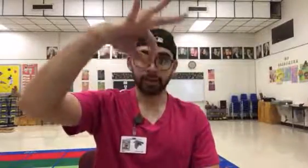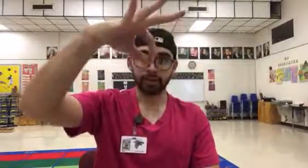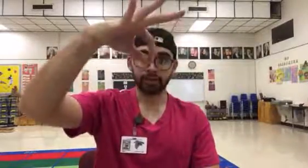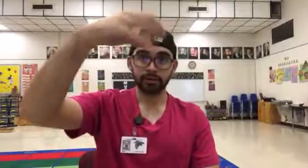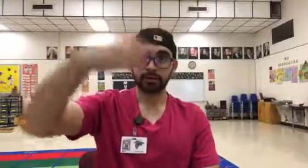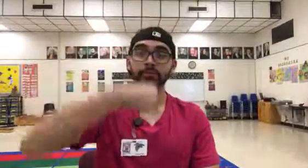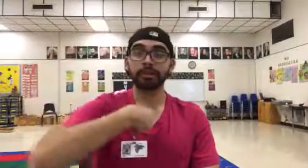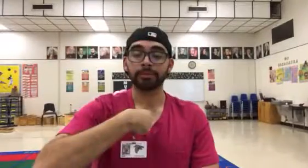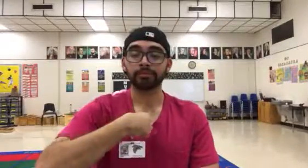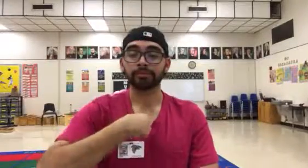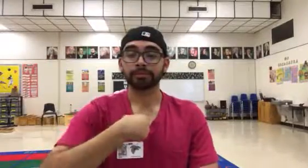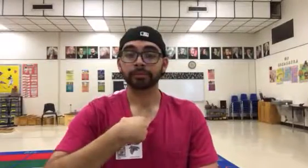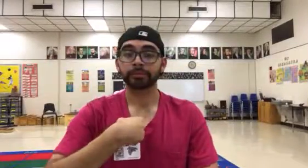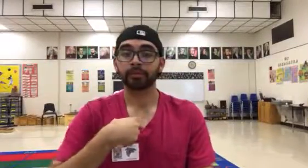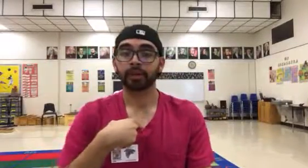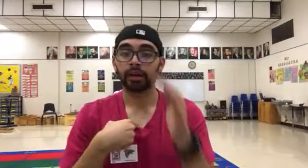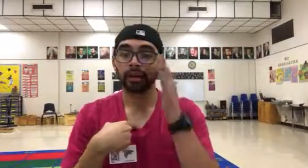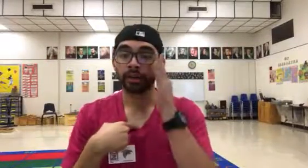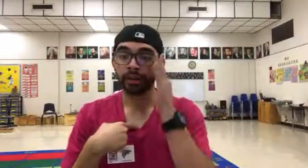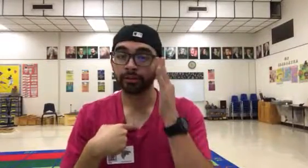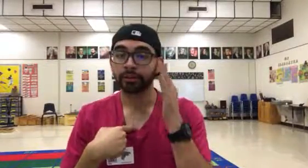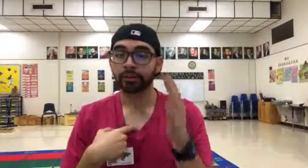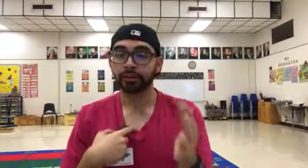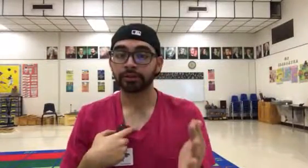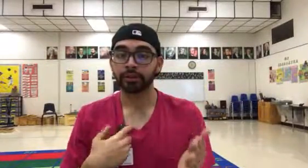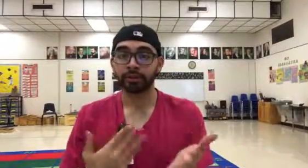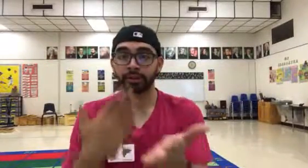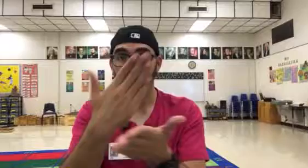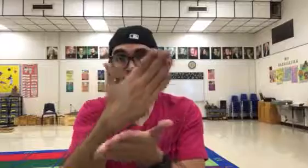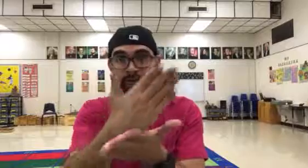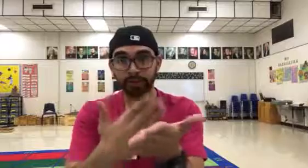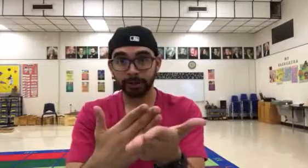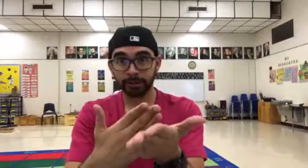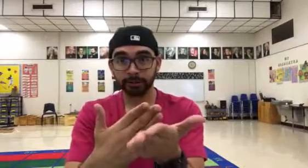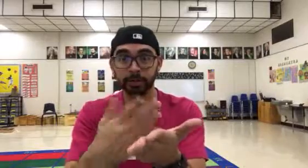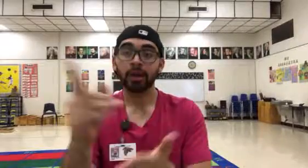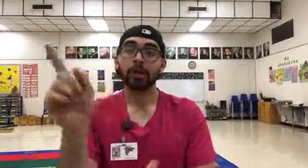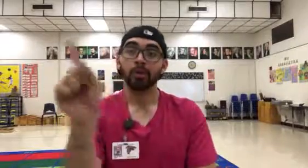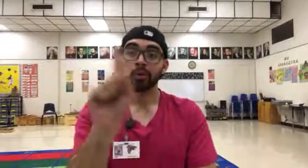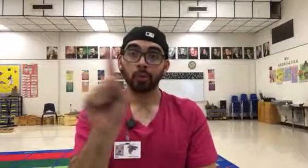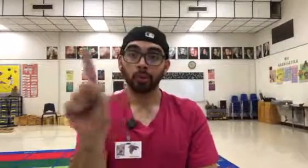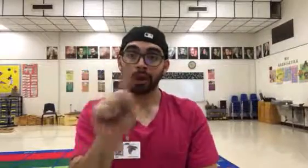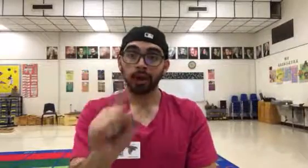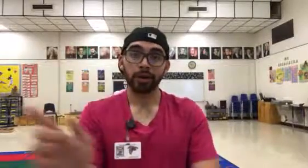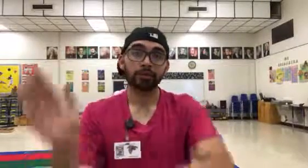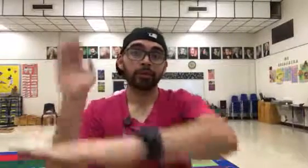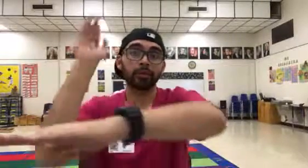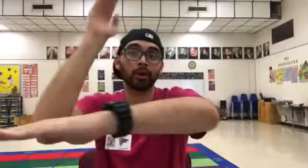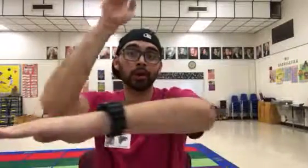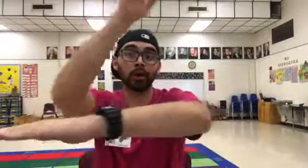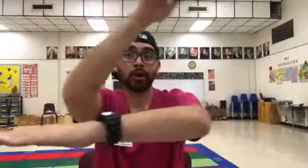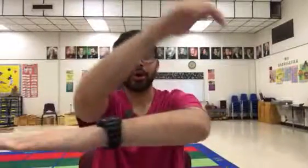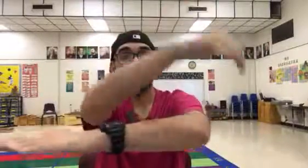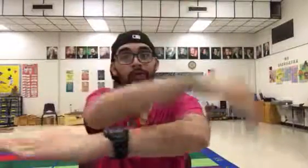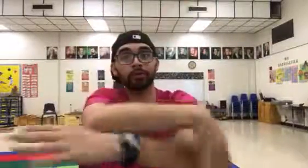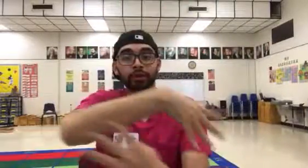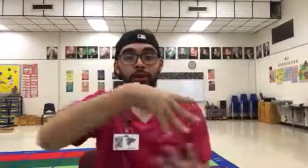Find me. And then it starts up again with somewhere over